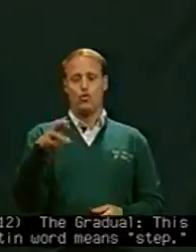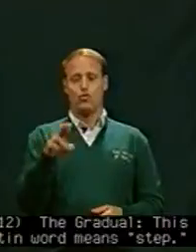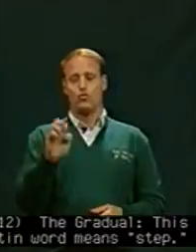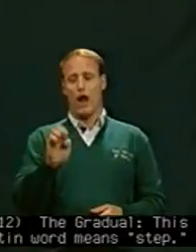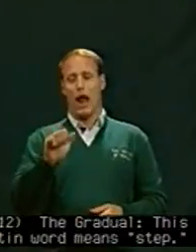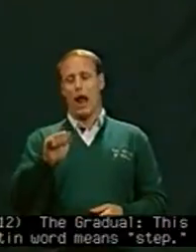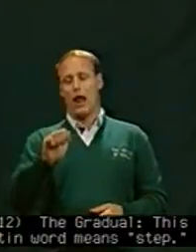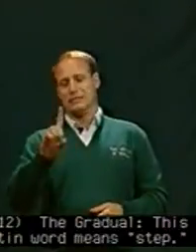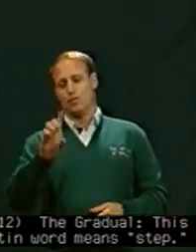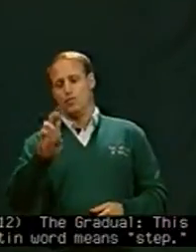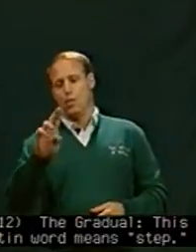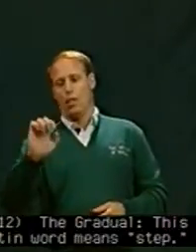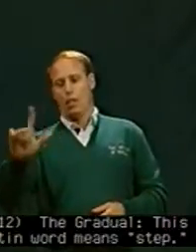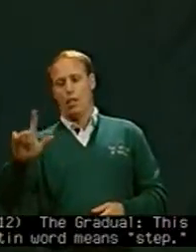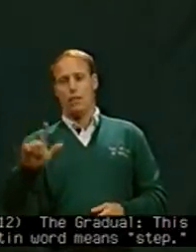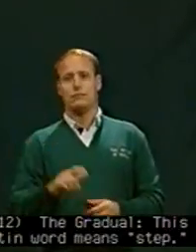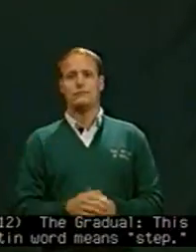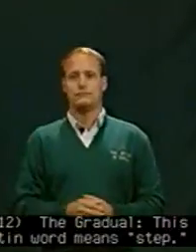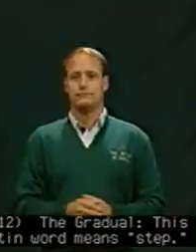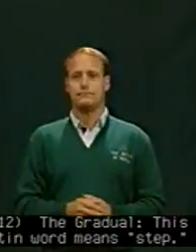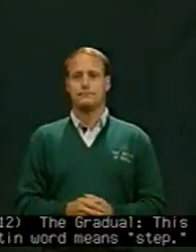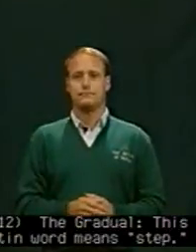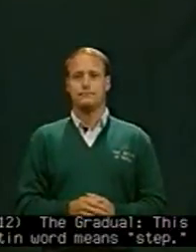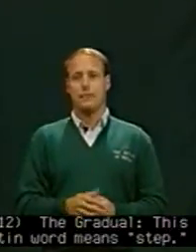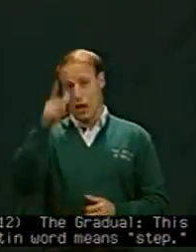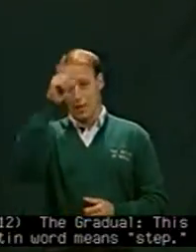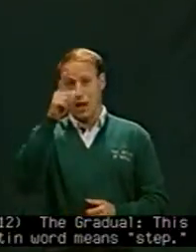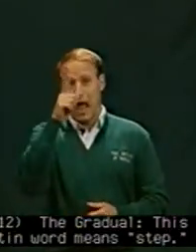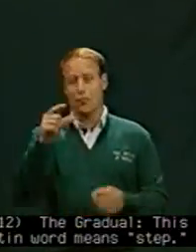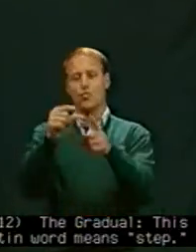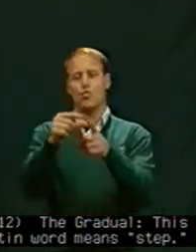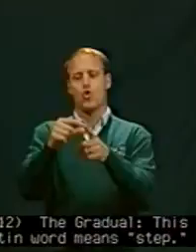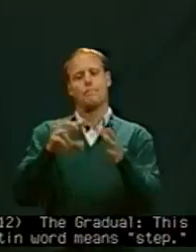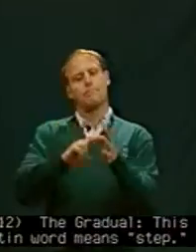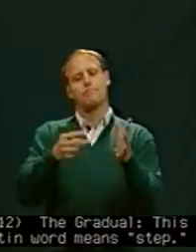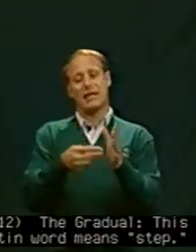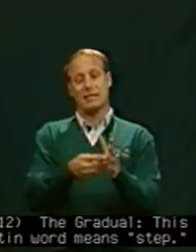12. The gradual. This Latin word means step.